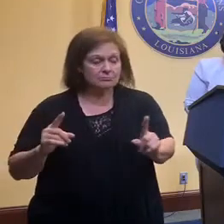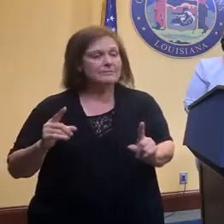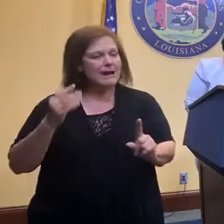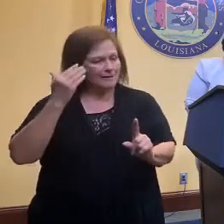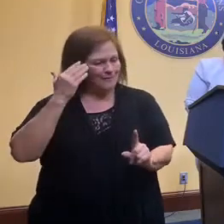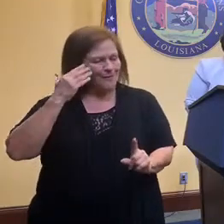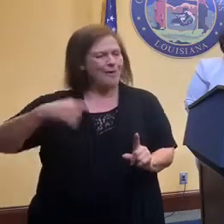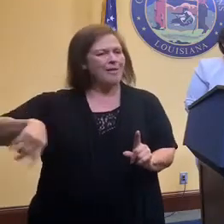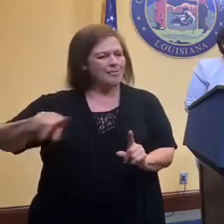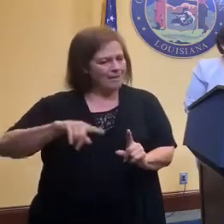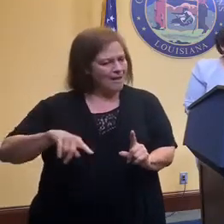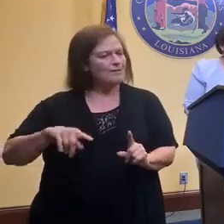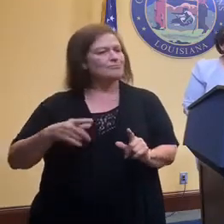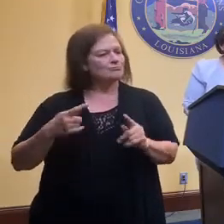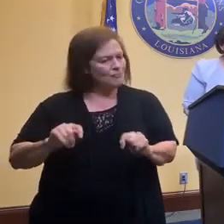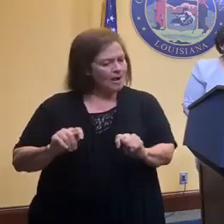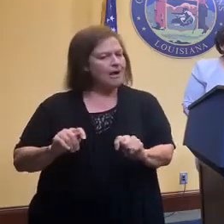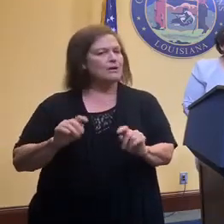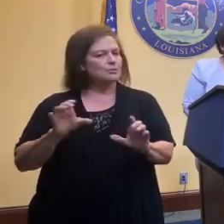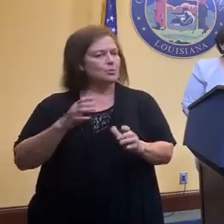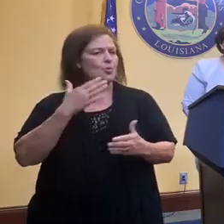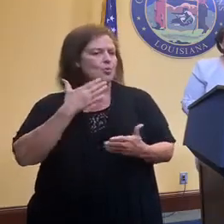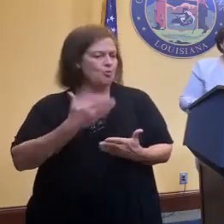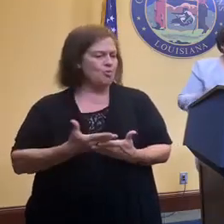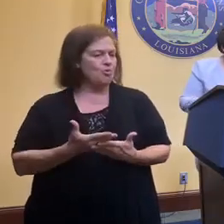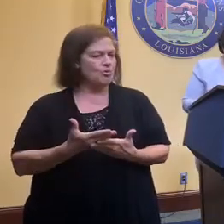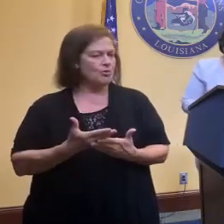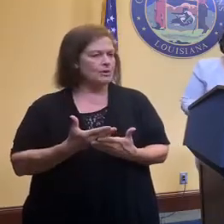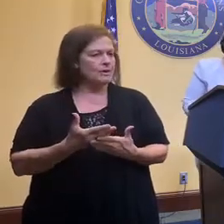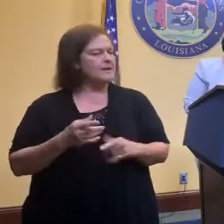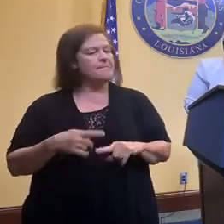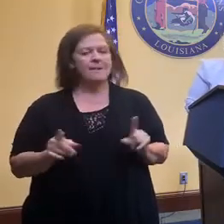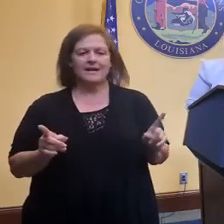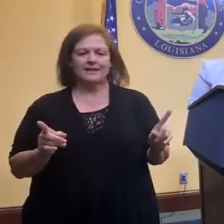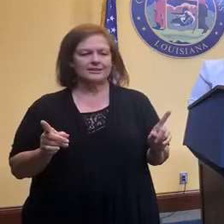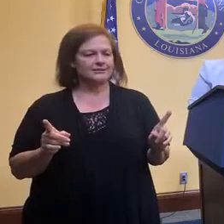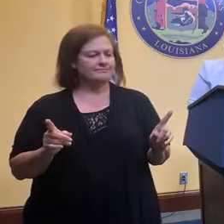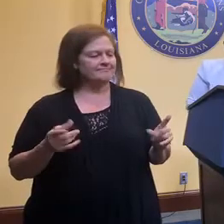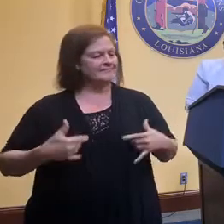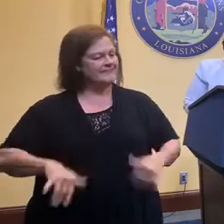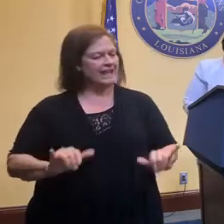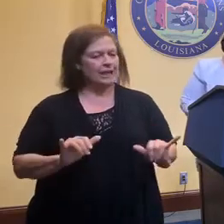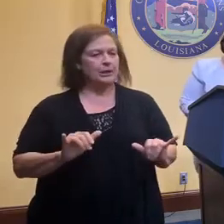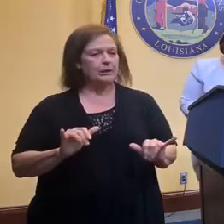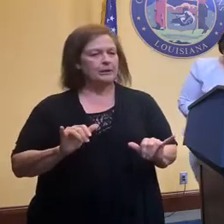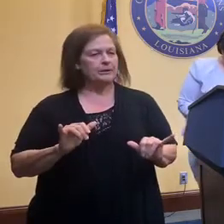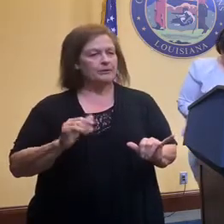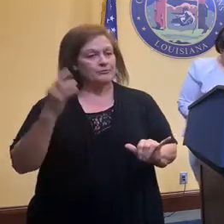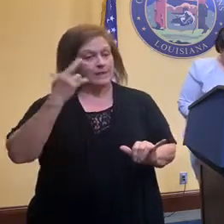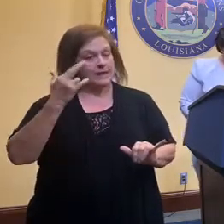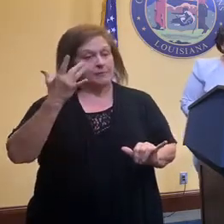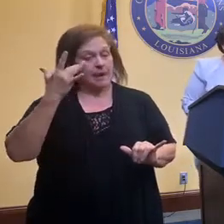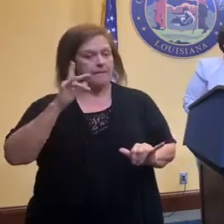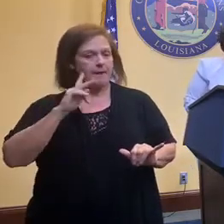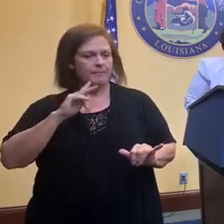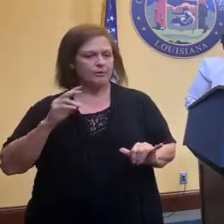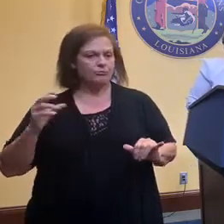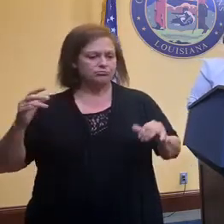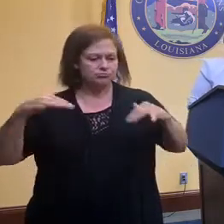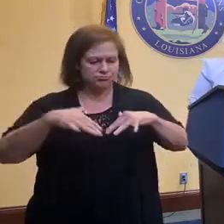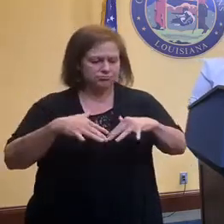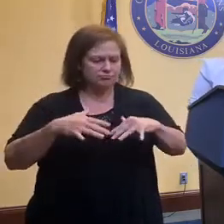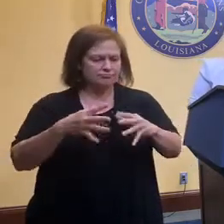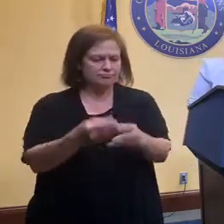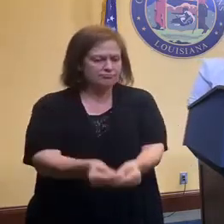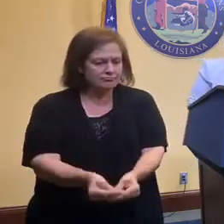some good things. However, it's bringing people together and it is having an immediate